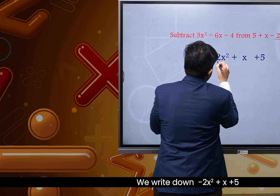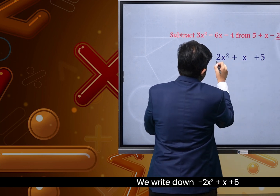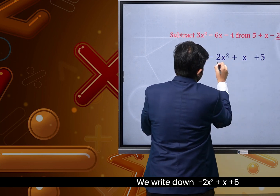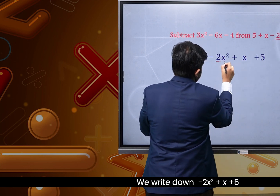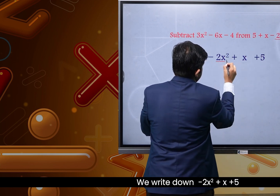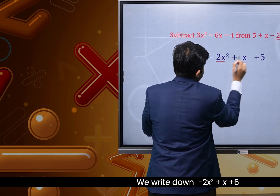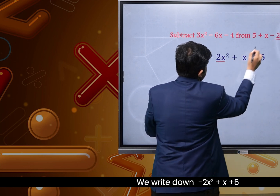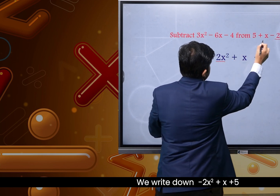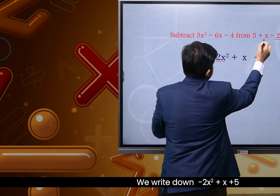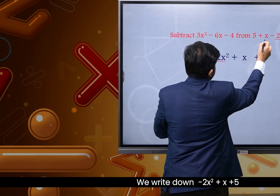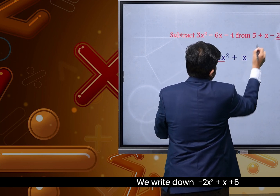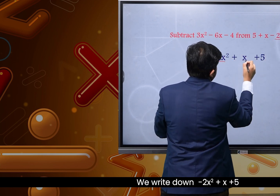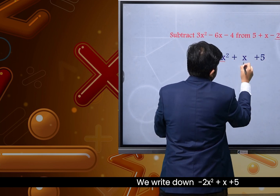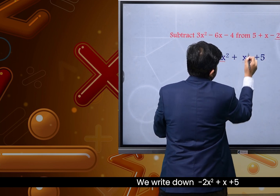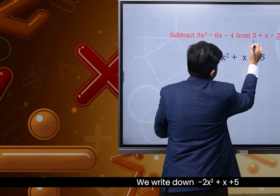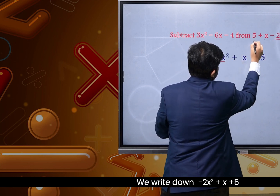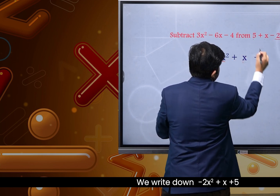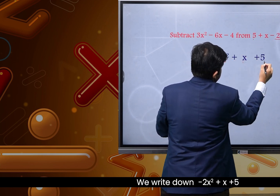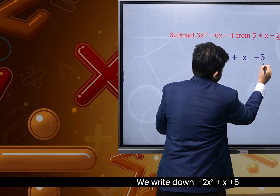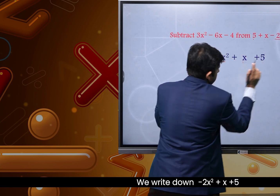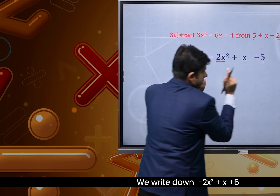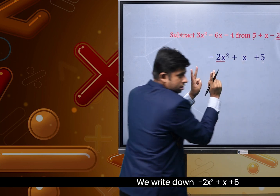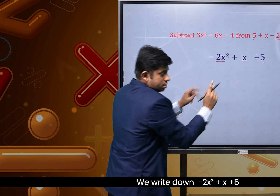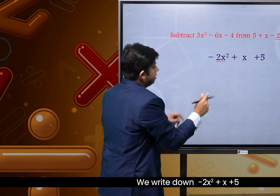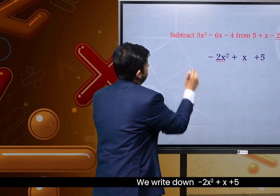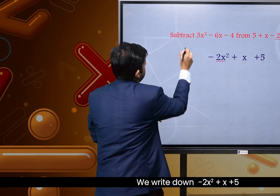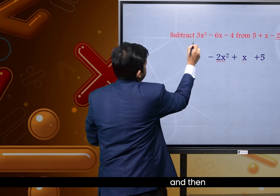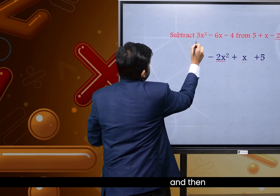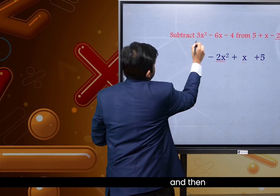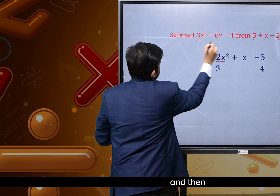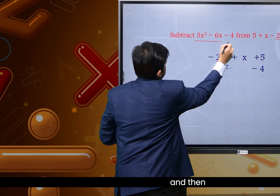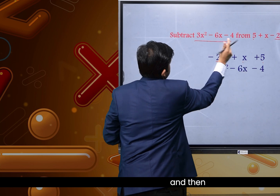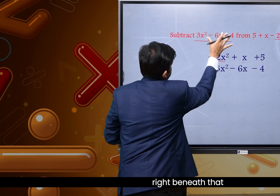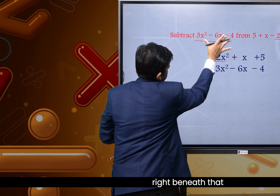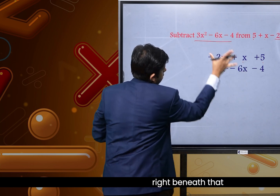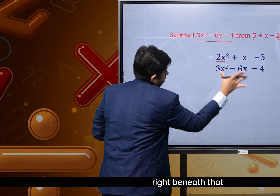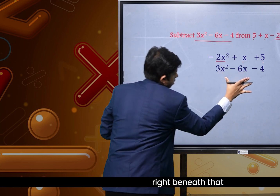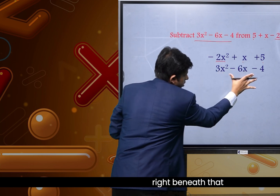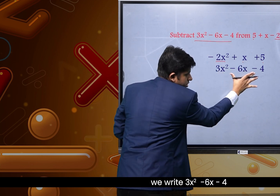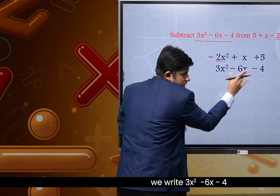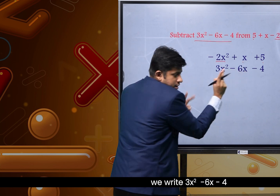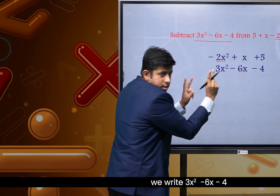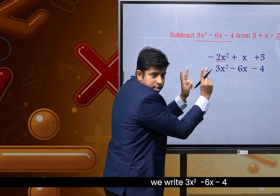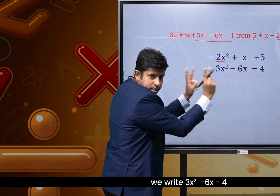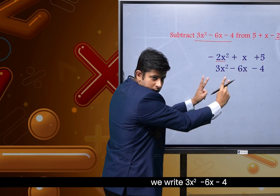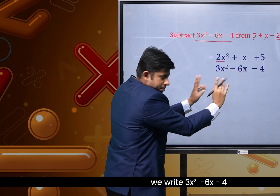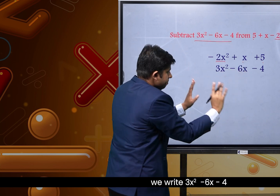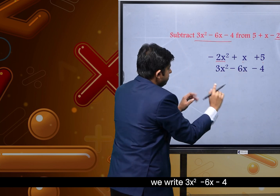minus 2x square plus x plus 5, and then right beneath that we write 3x square